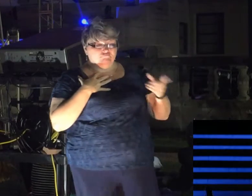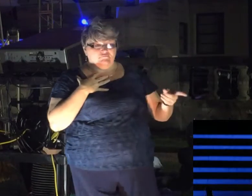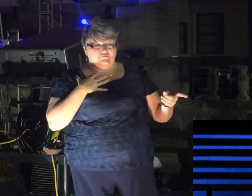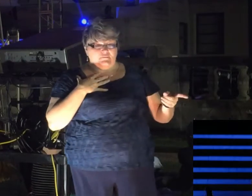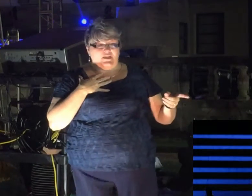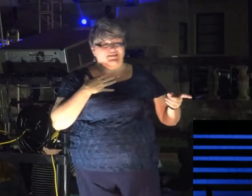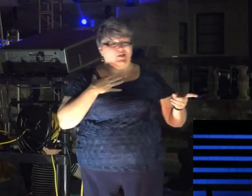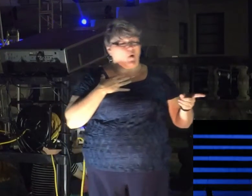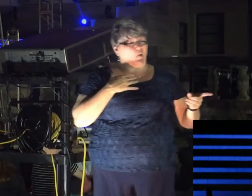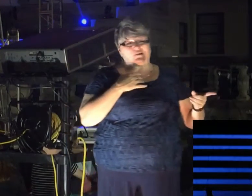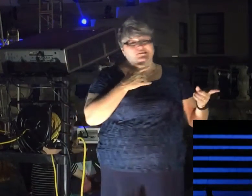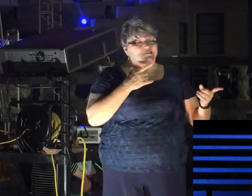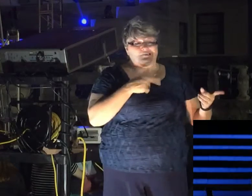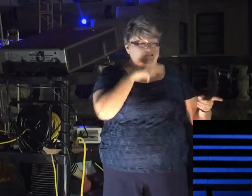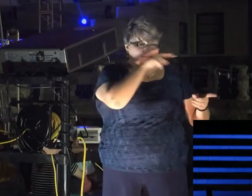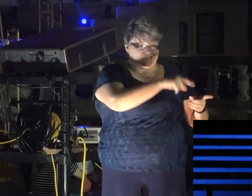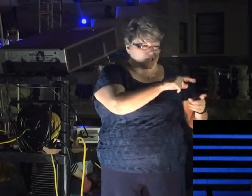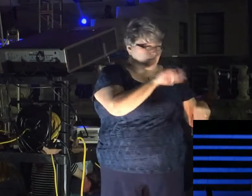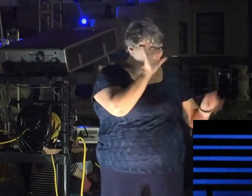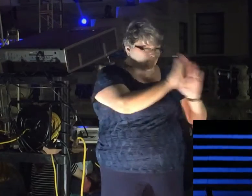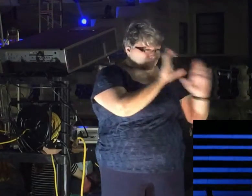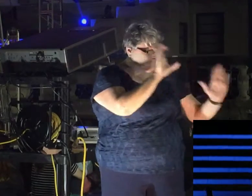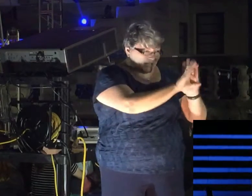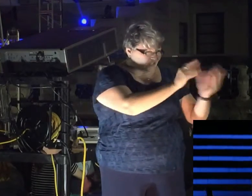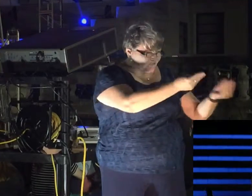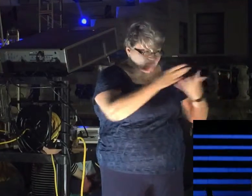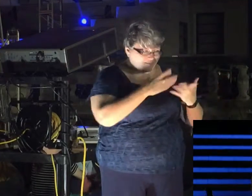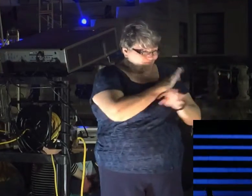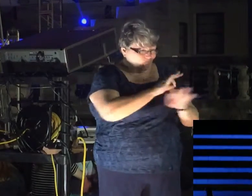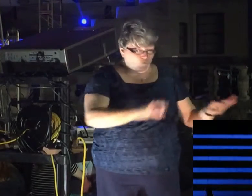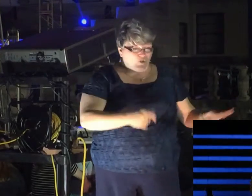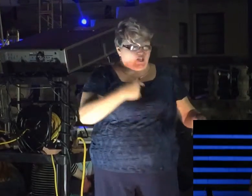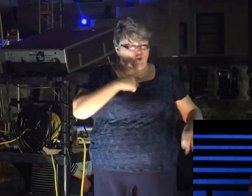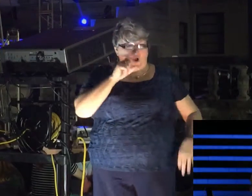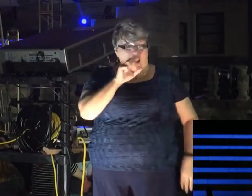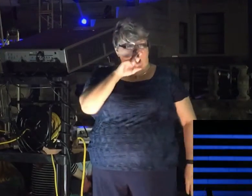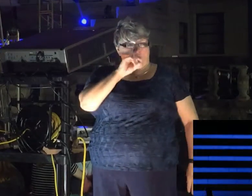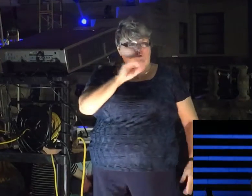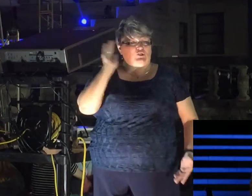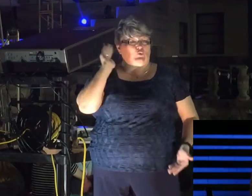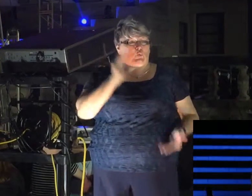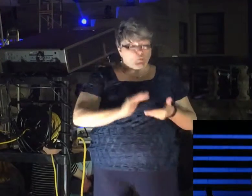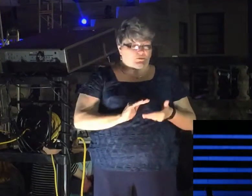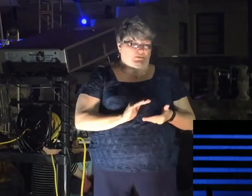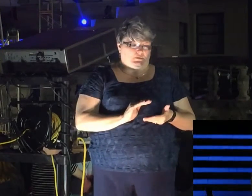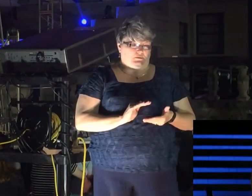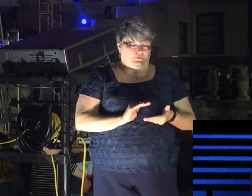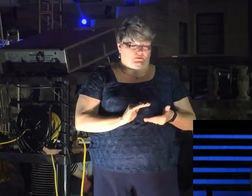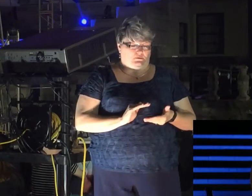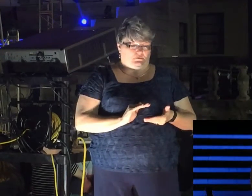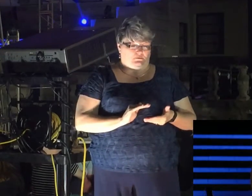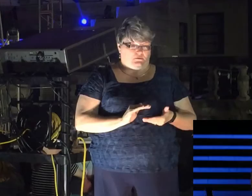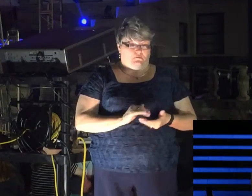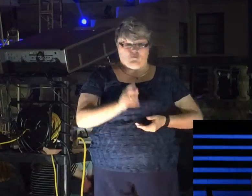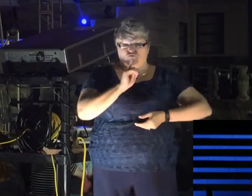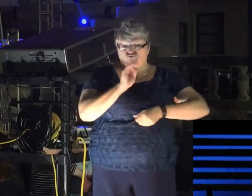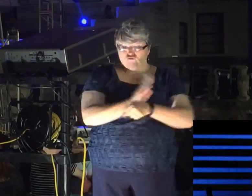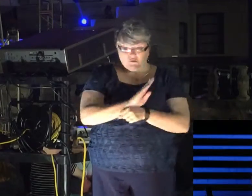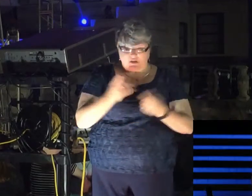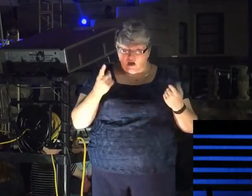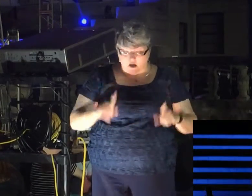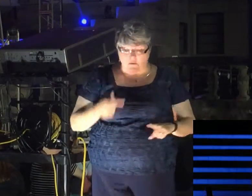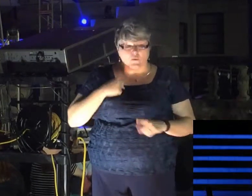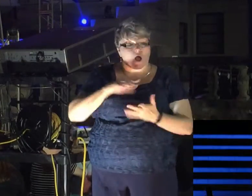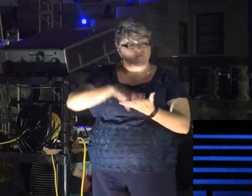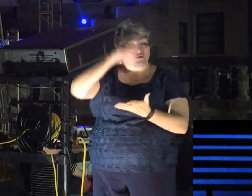turns you on. The ubiquity of sexual images does not free your eros, it dilutes it.